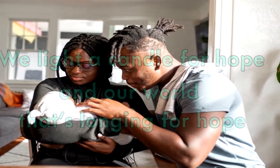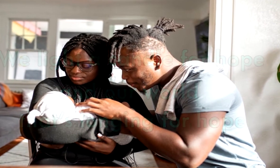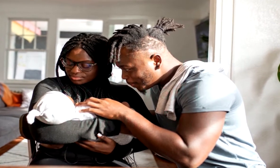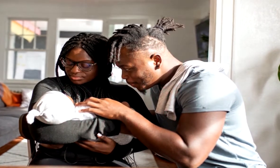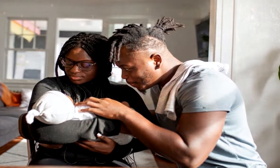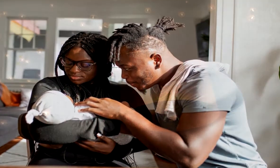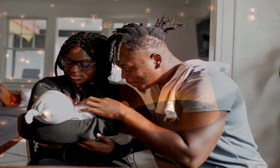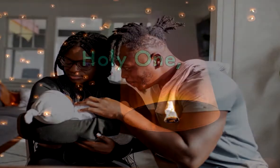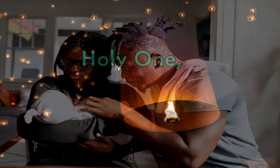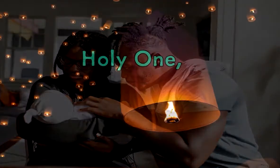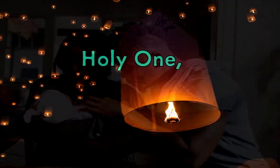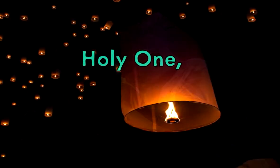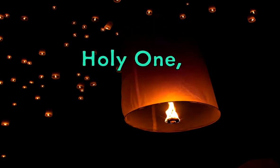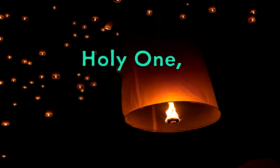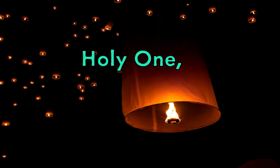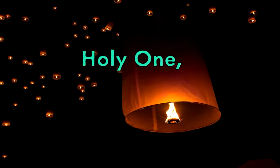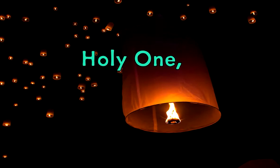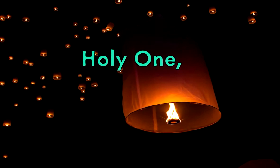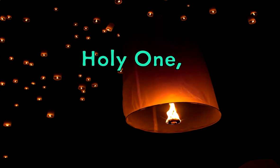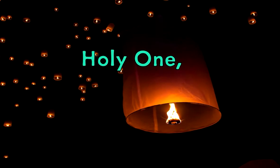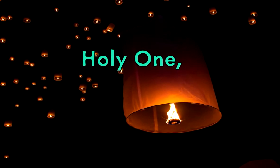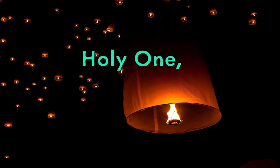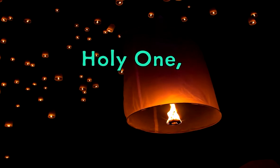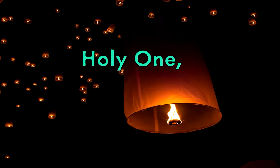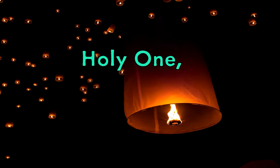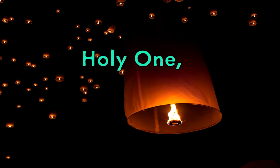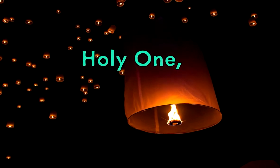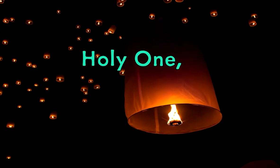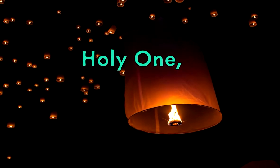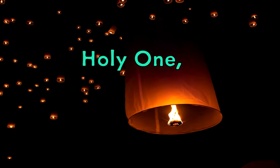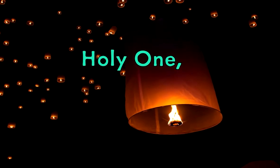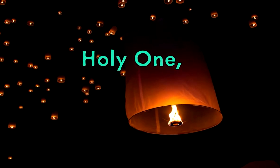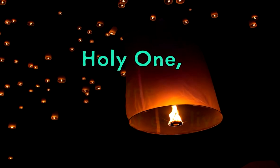longing for hope. Holy One,